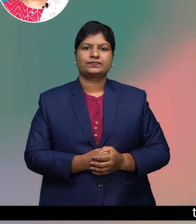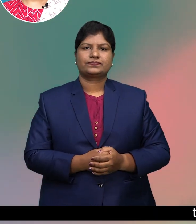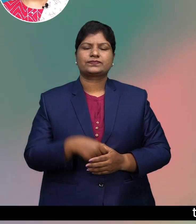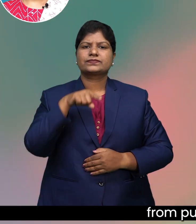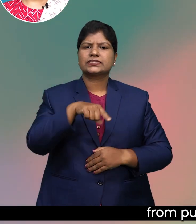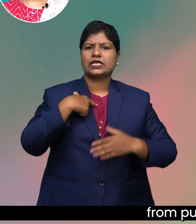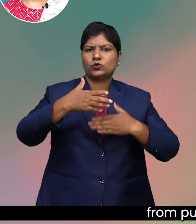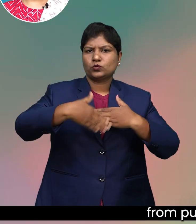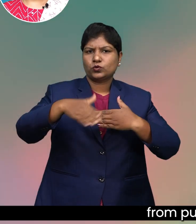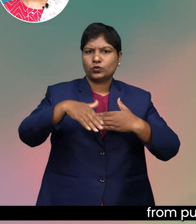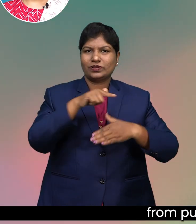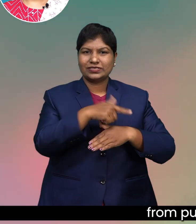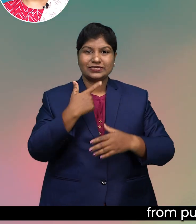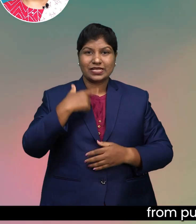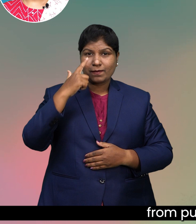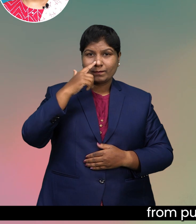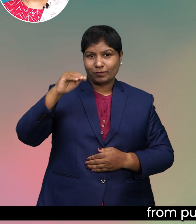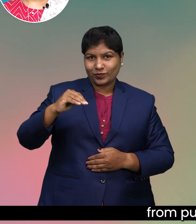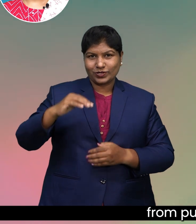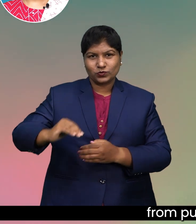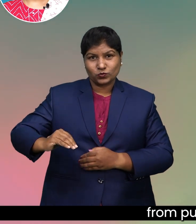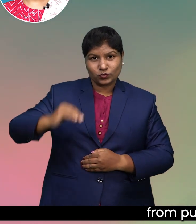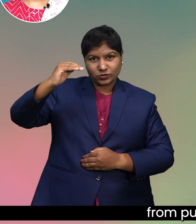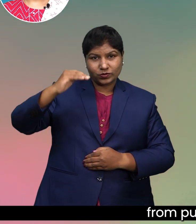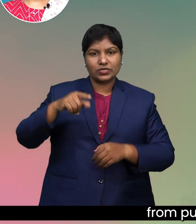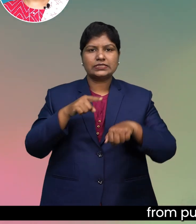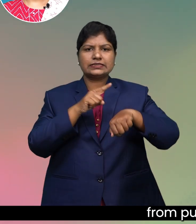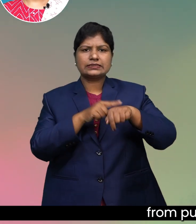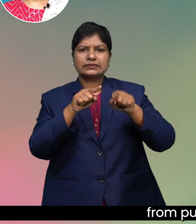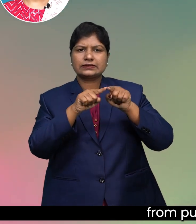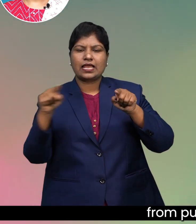that continues from puberty to menopause.